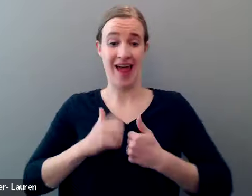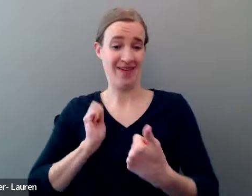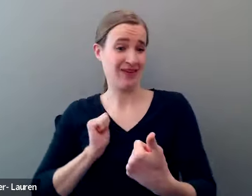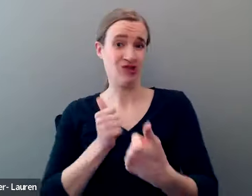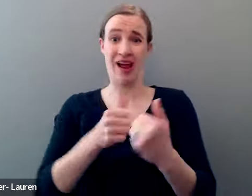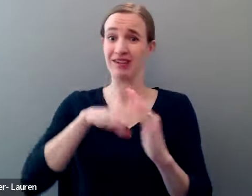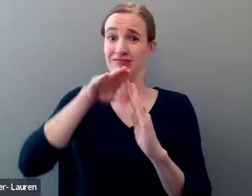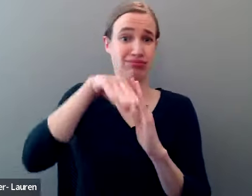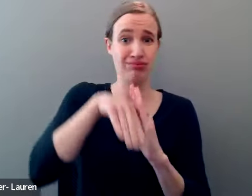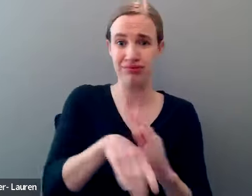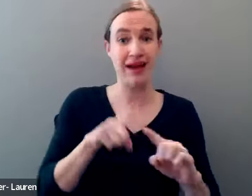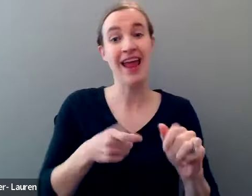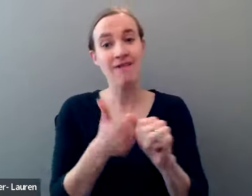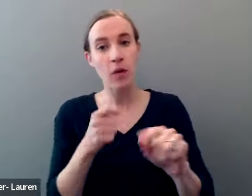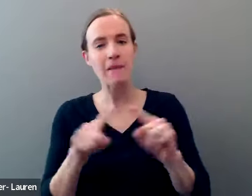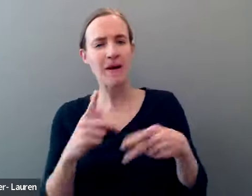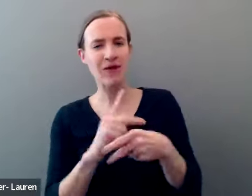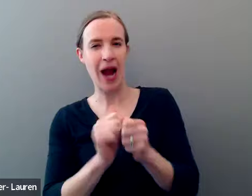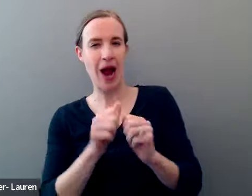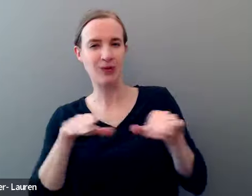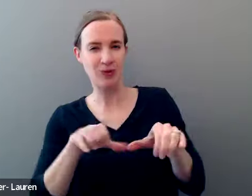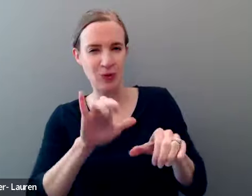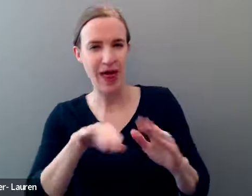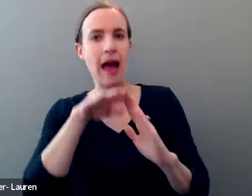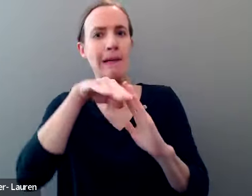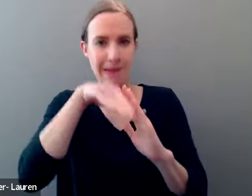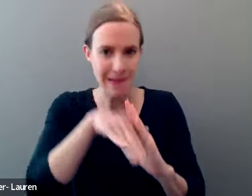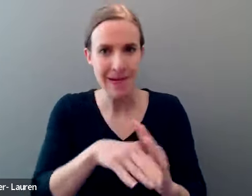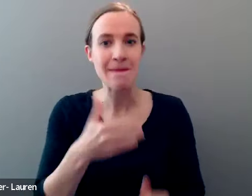out how to do it better. Yes. Thank you.